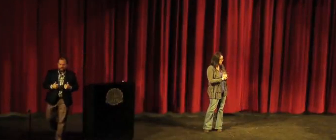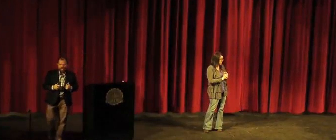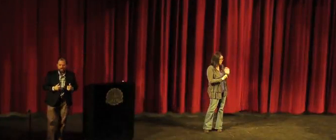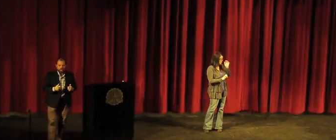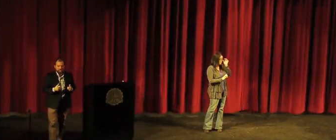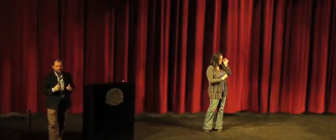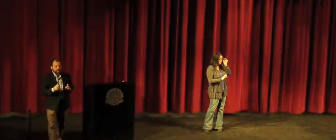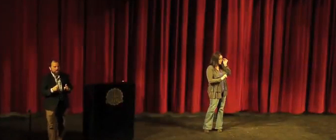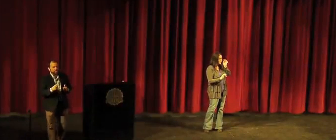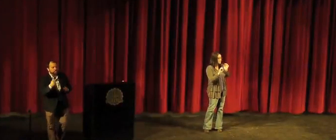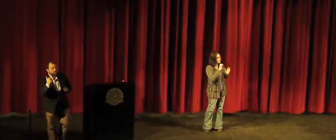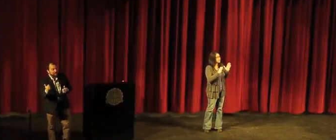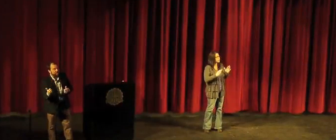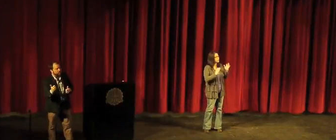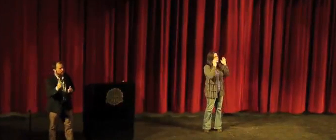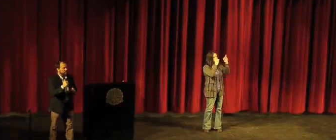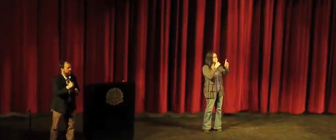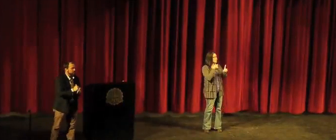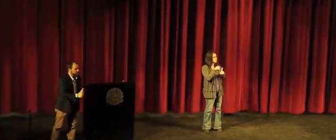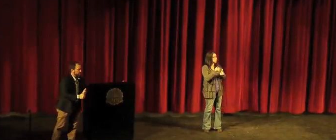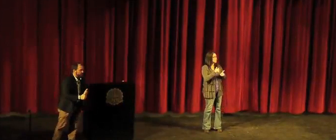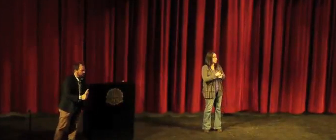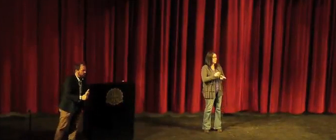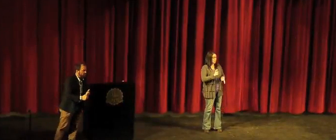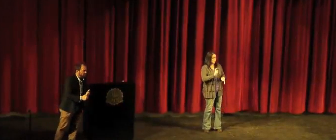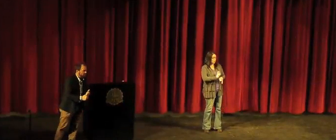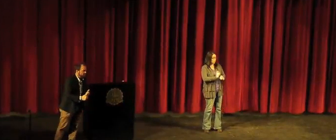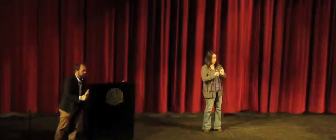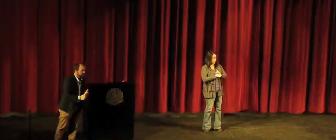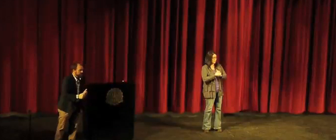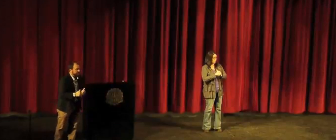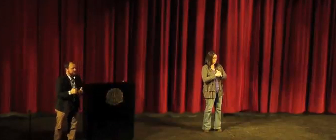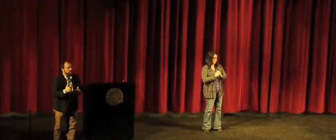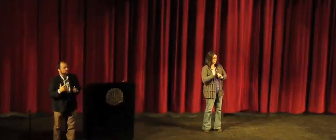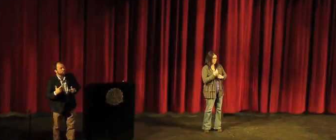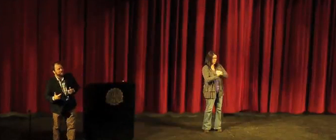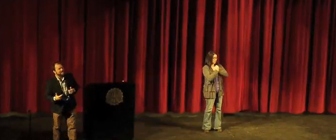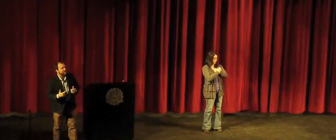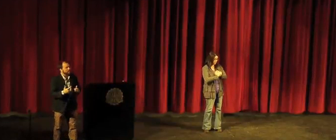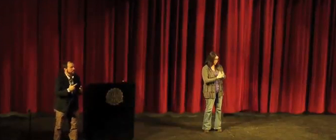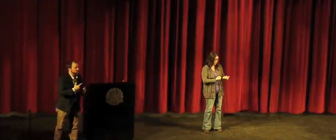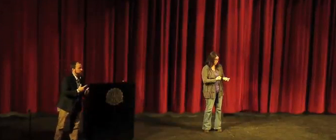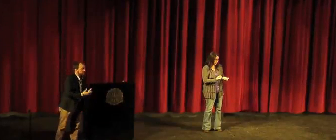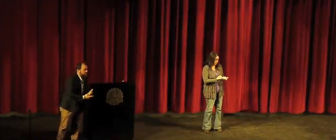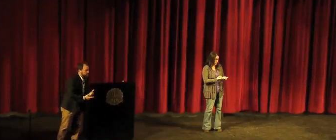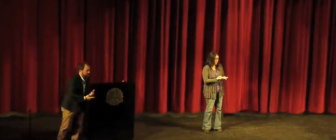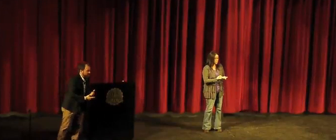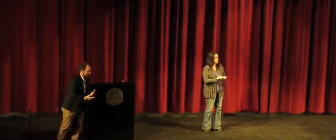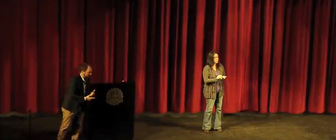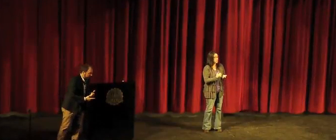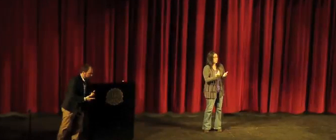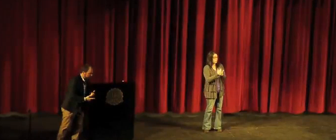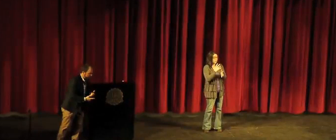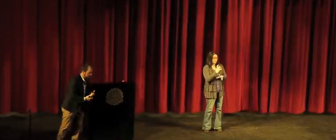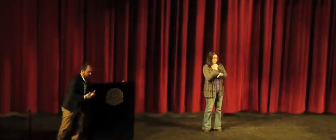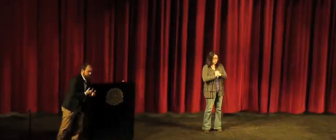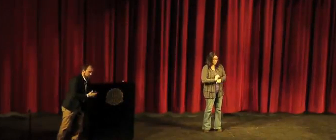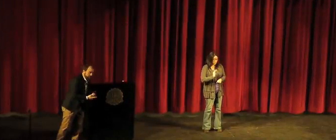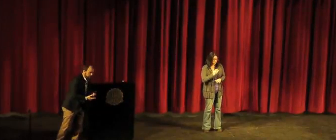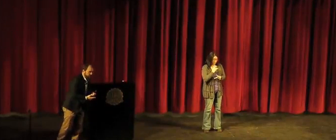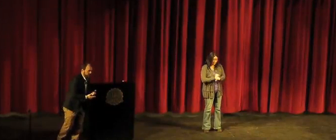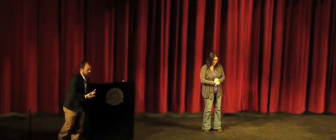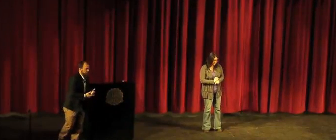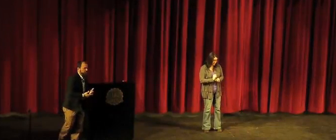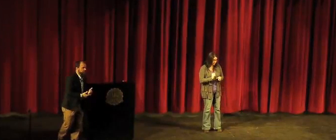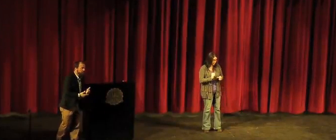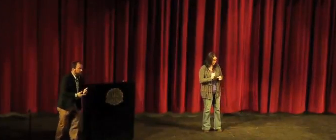Christian education is the reformation of our loves. It's the rehabituation of our habits,